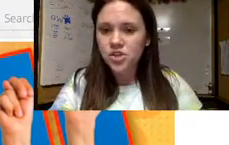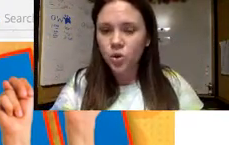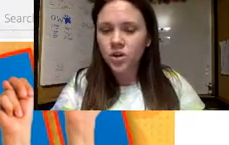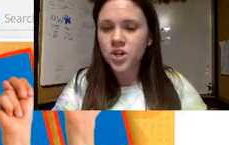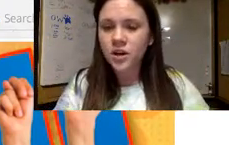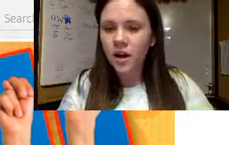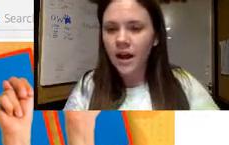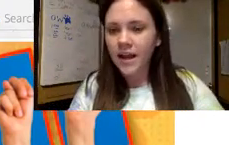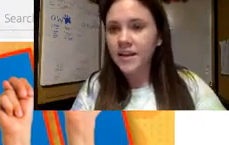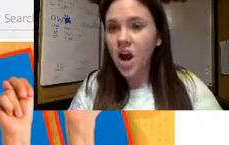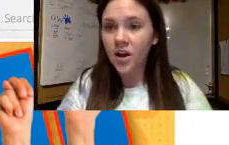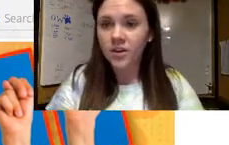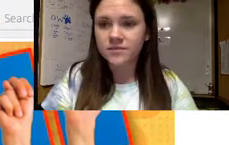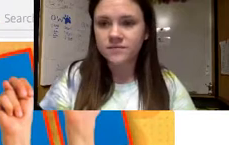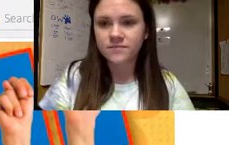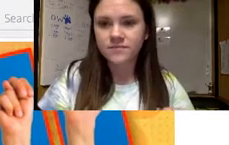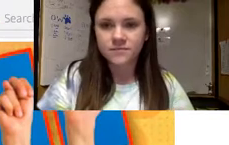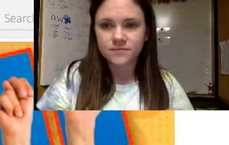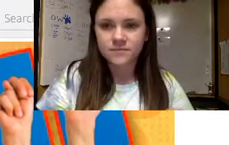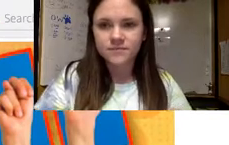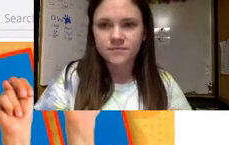is George and Kana.